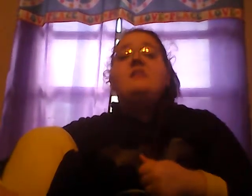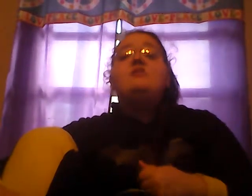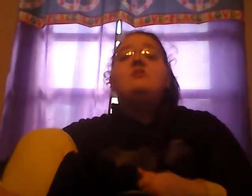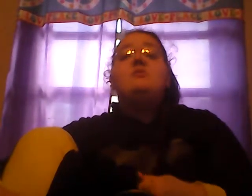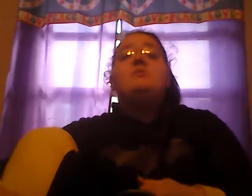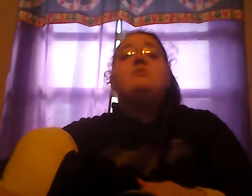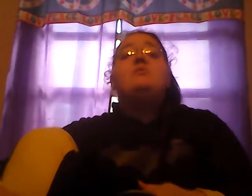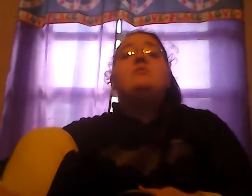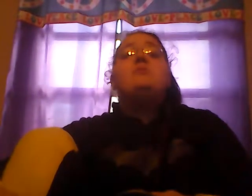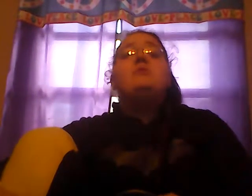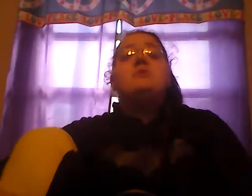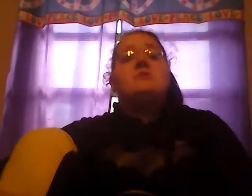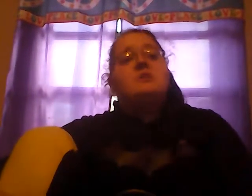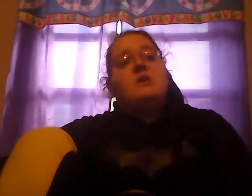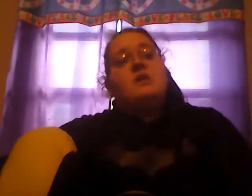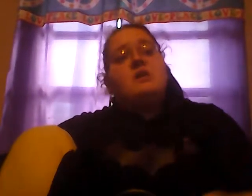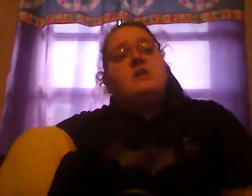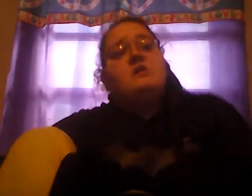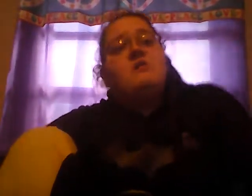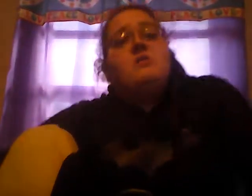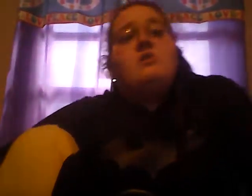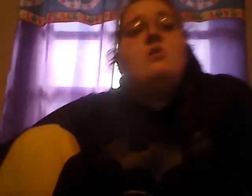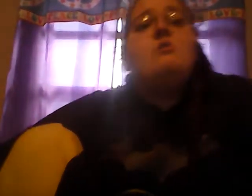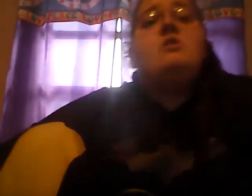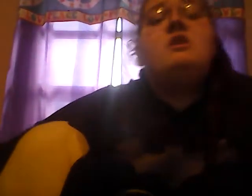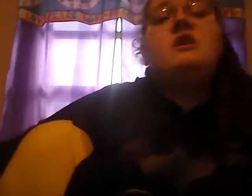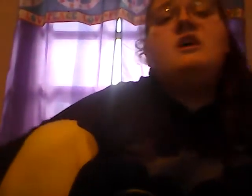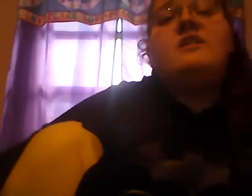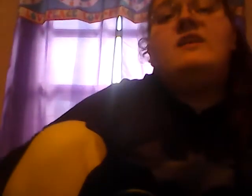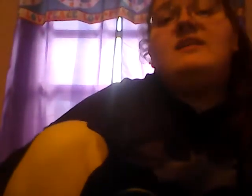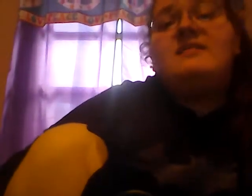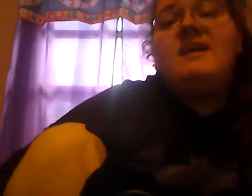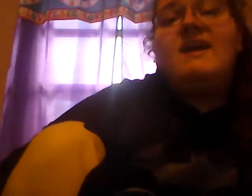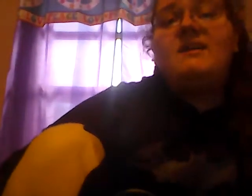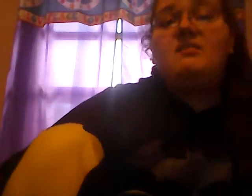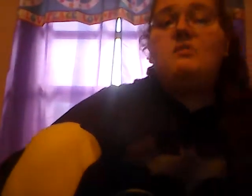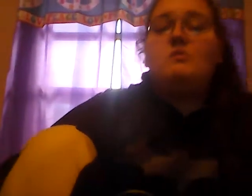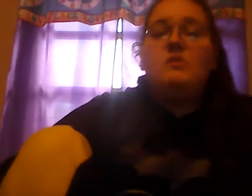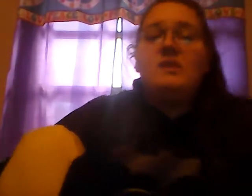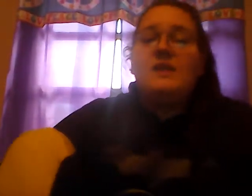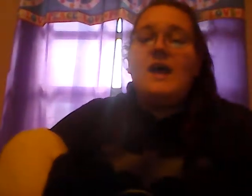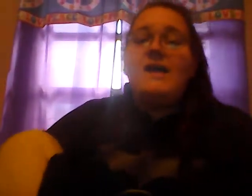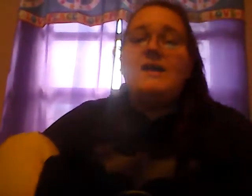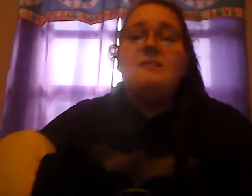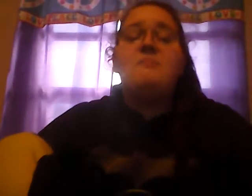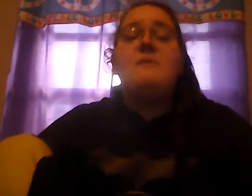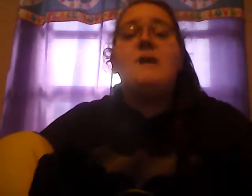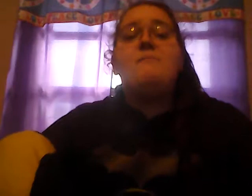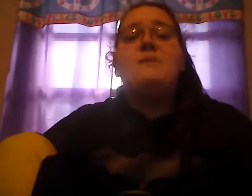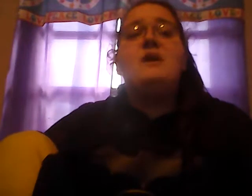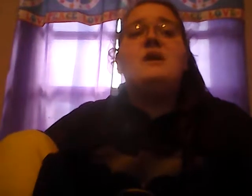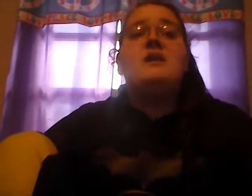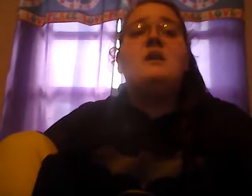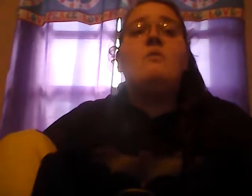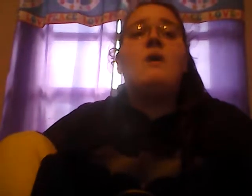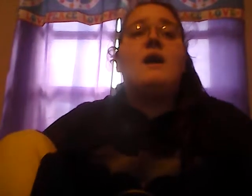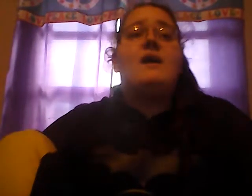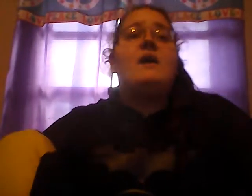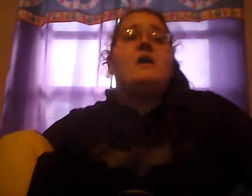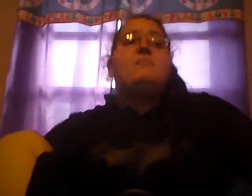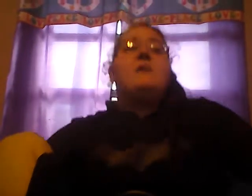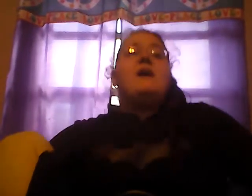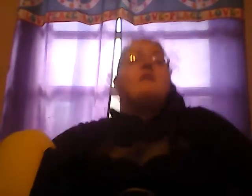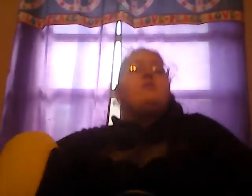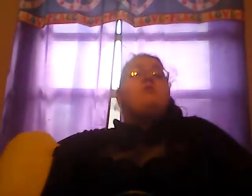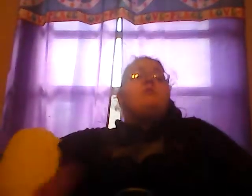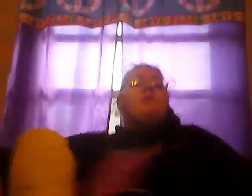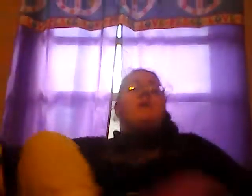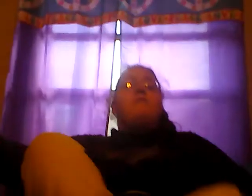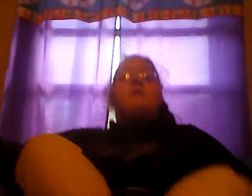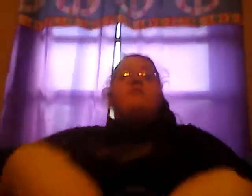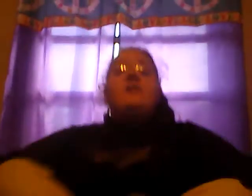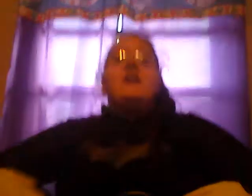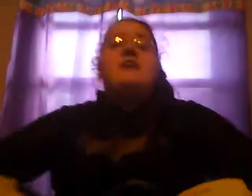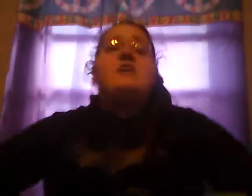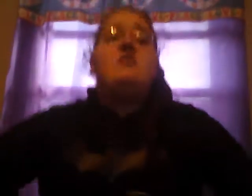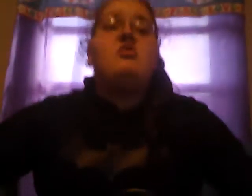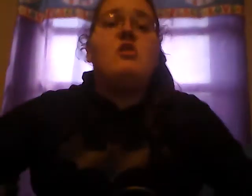to do. And you know one of these days, when I get my money right, buy you everything and show